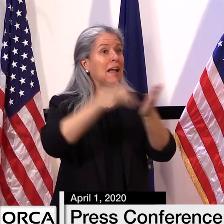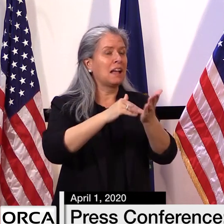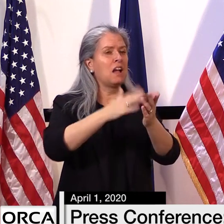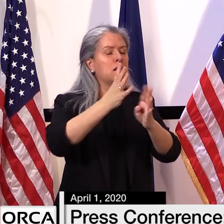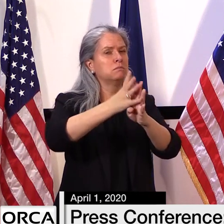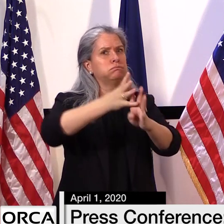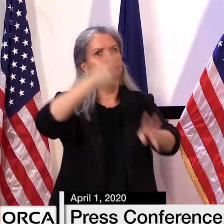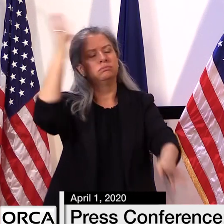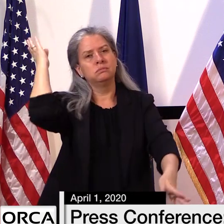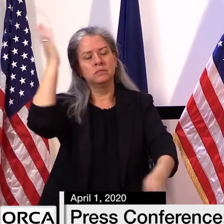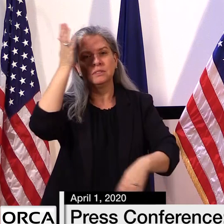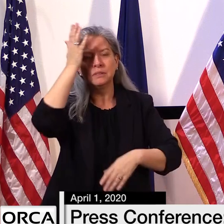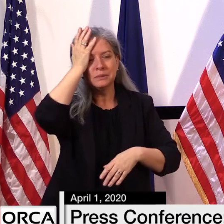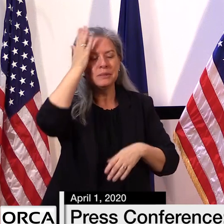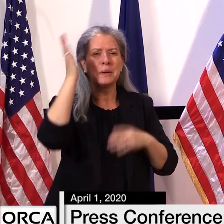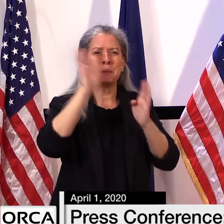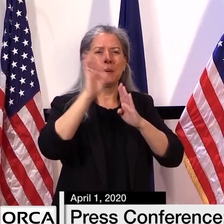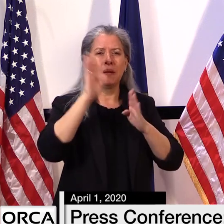can resume.